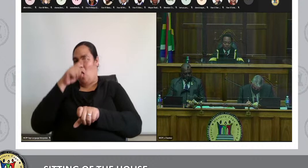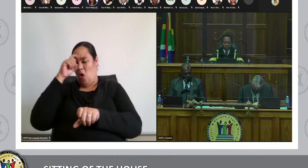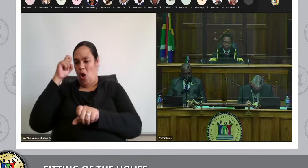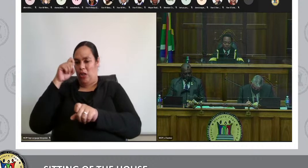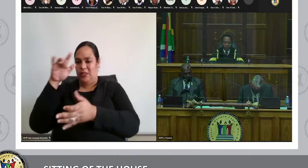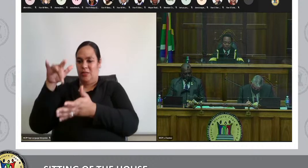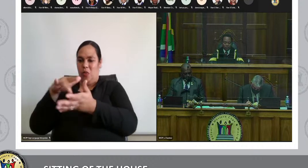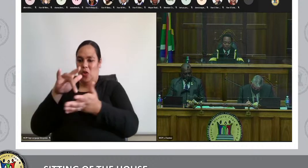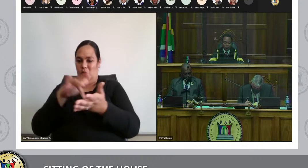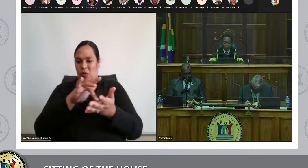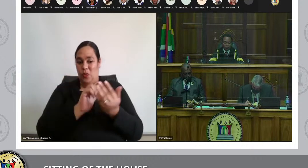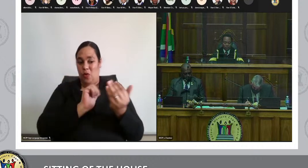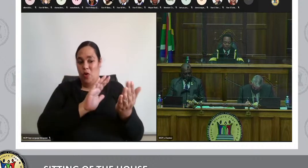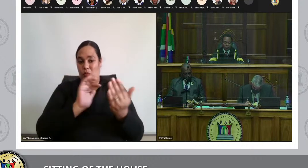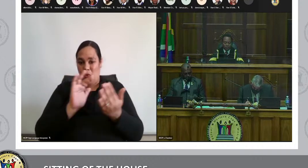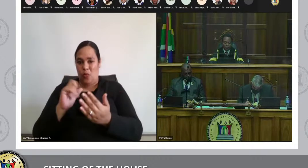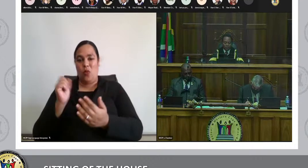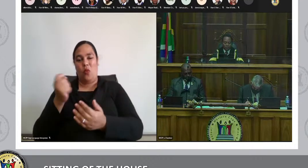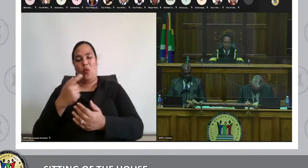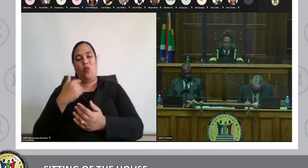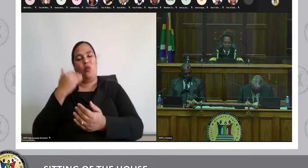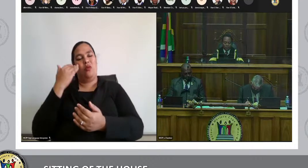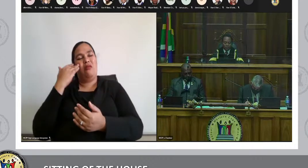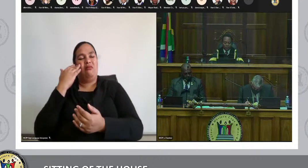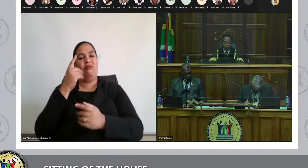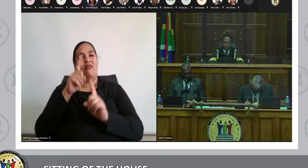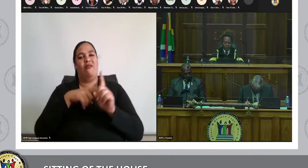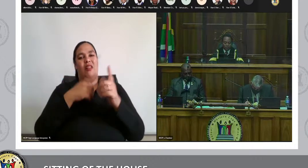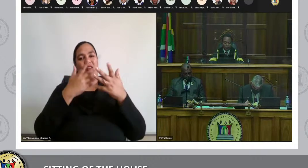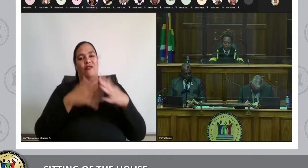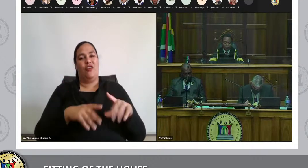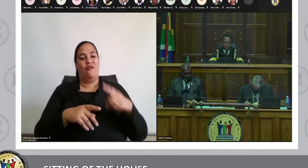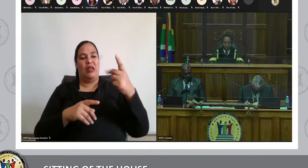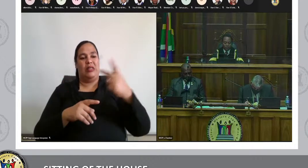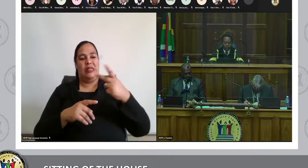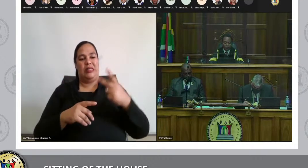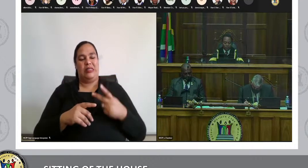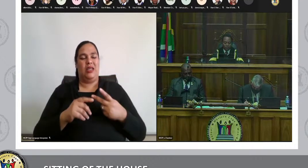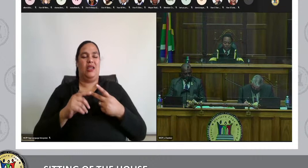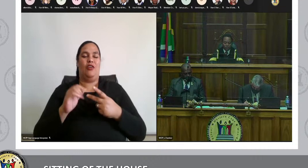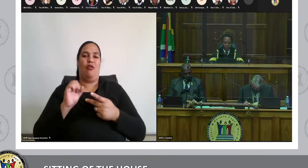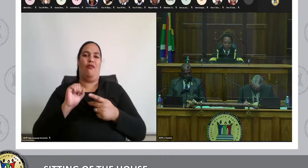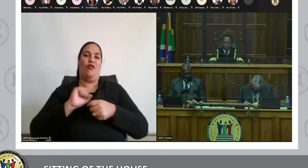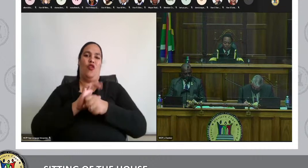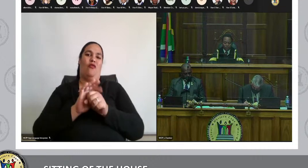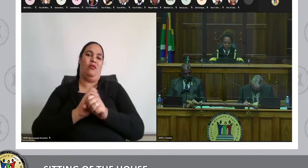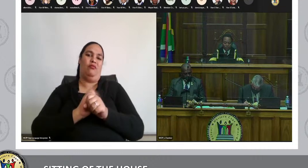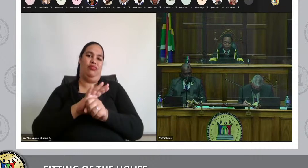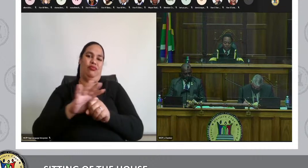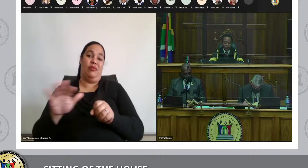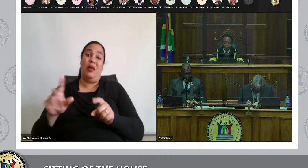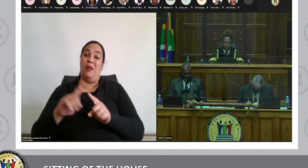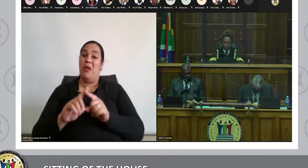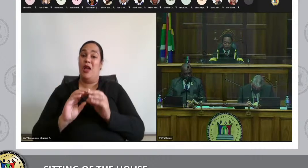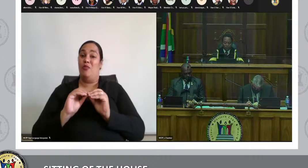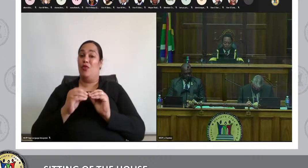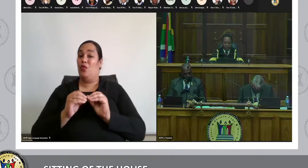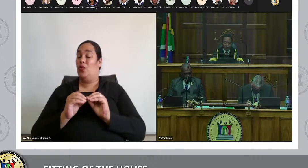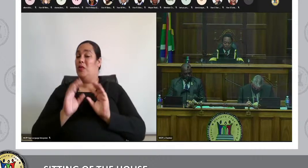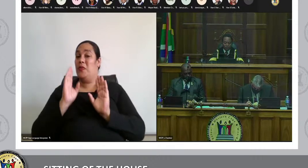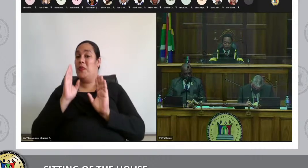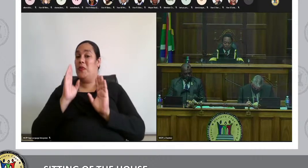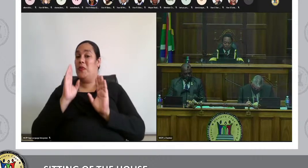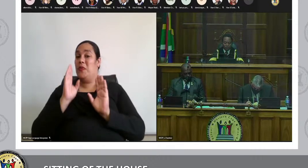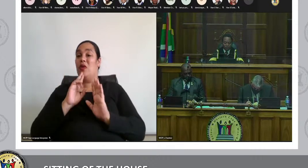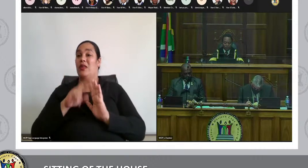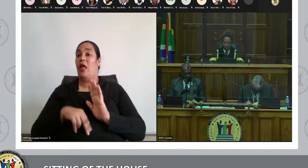which we all know failed under the first and second wave of infections and did not produce any results other